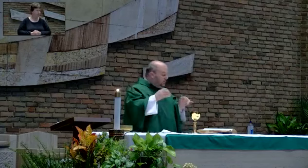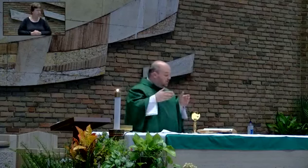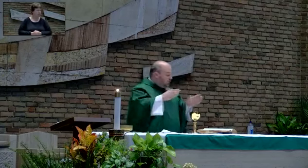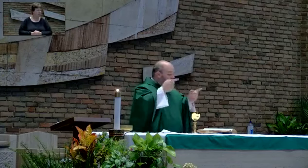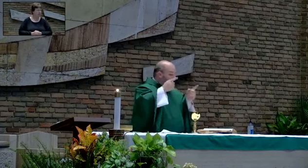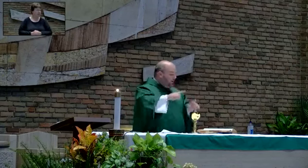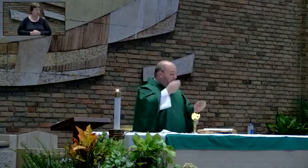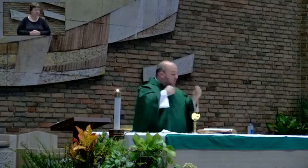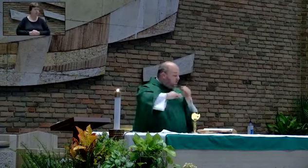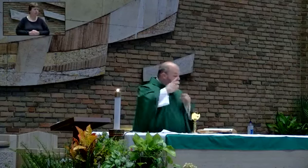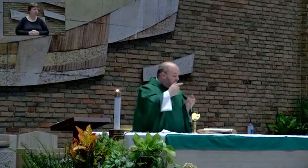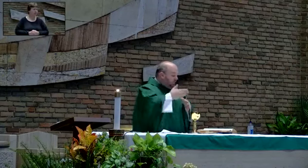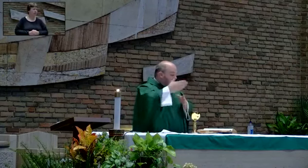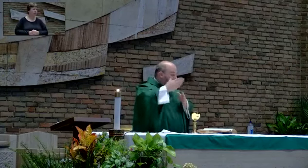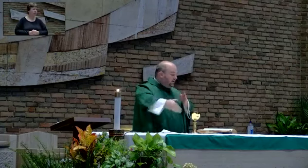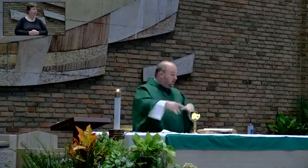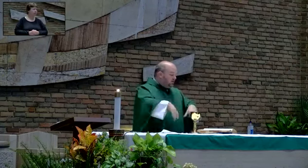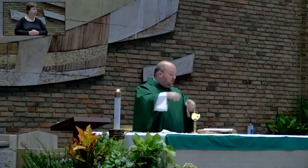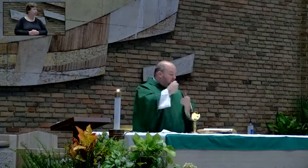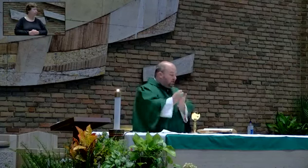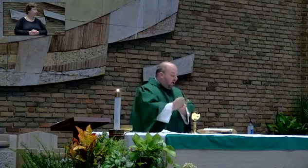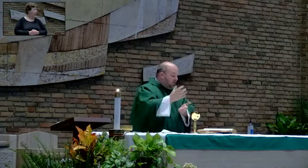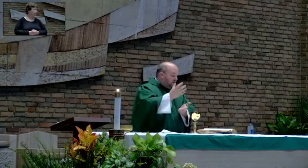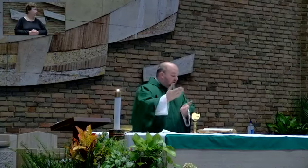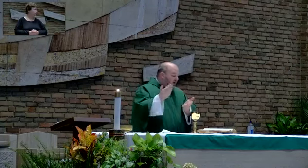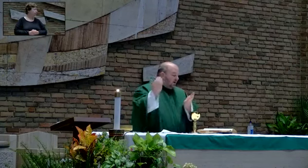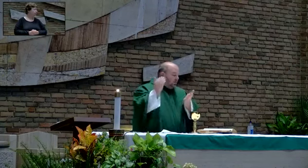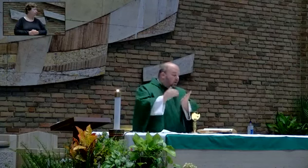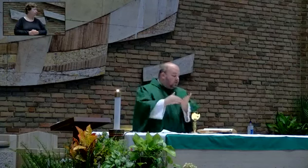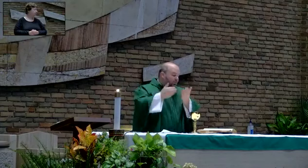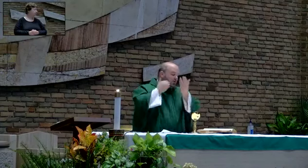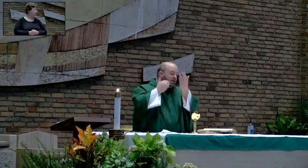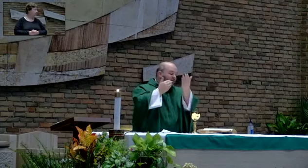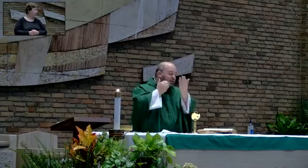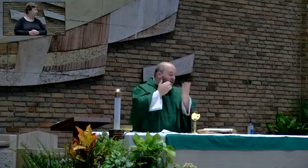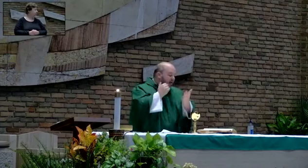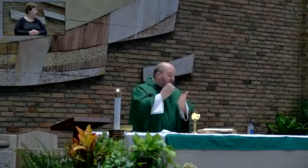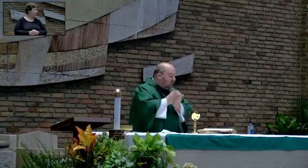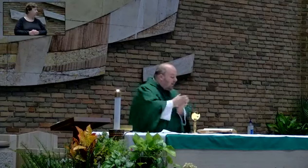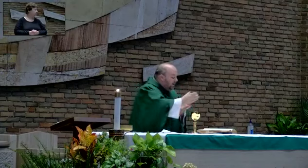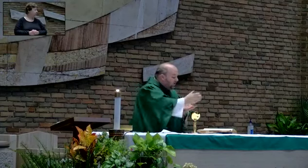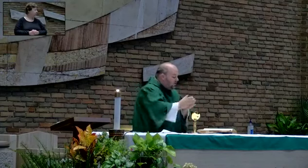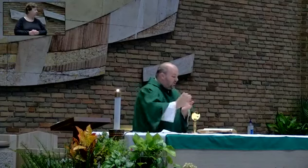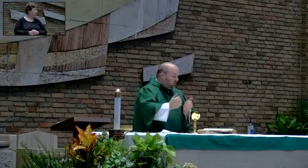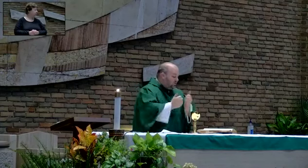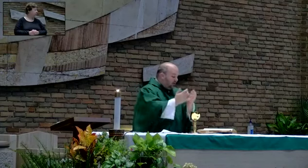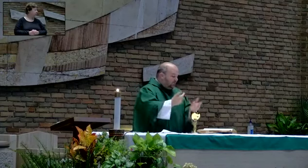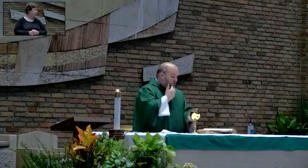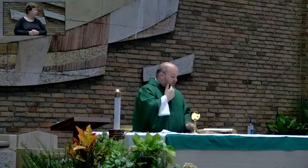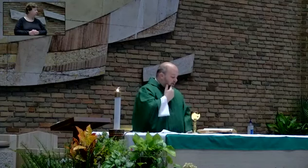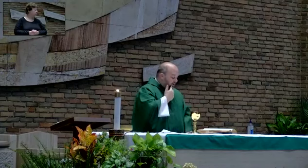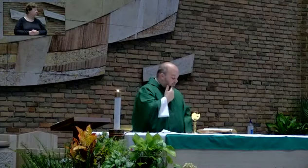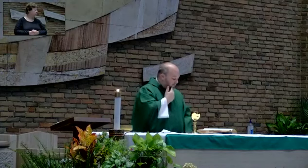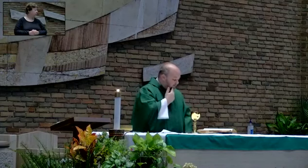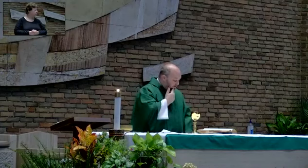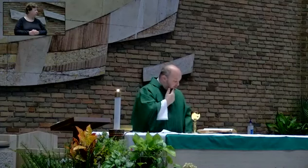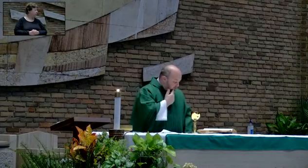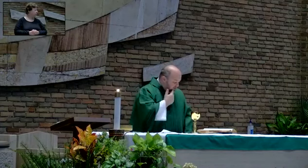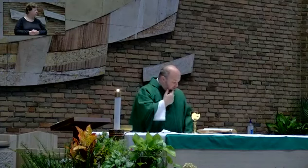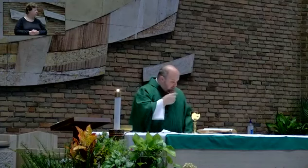In a similar way, when supper was ended, he took the chalice, and once more giving thanks, he gave it to his disciples,